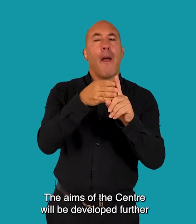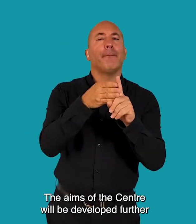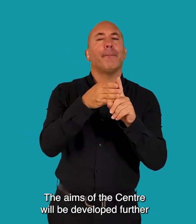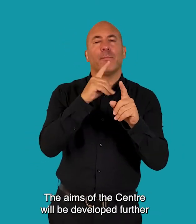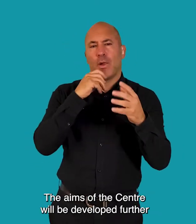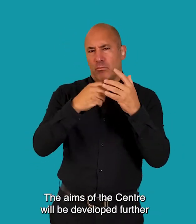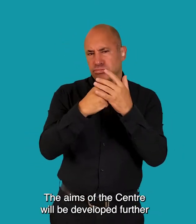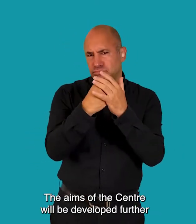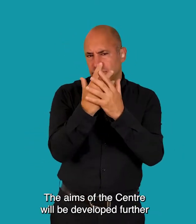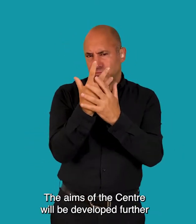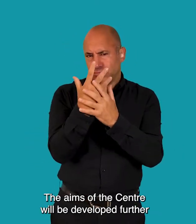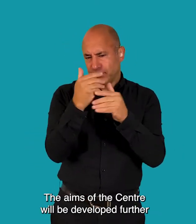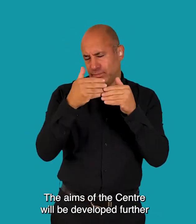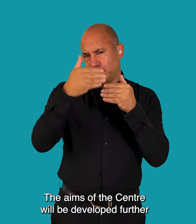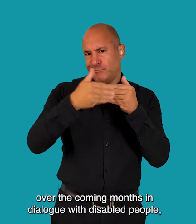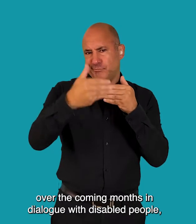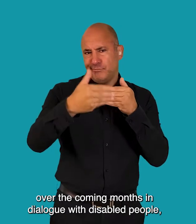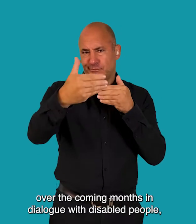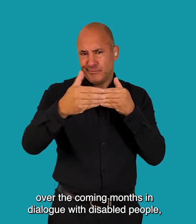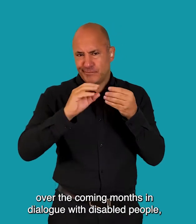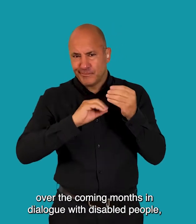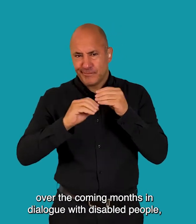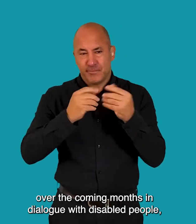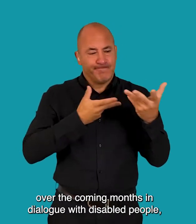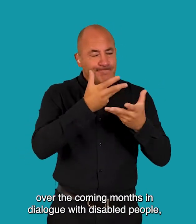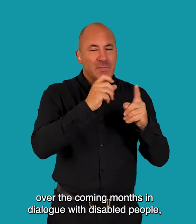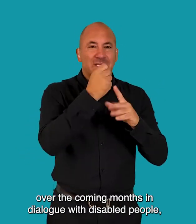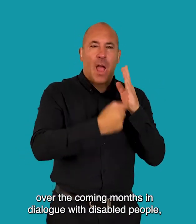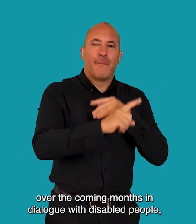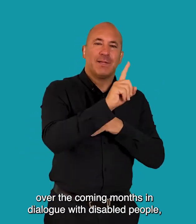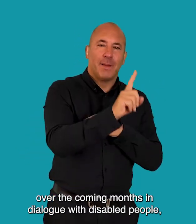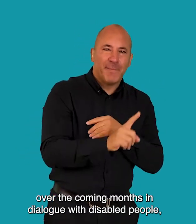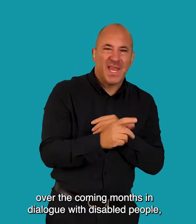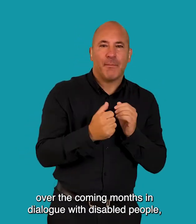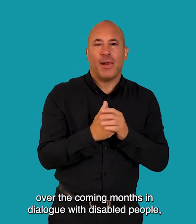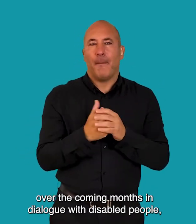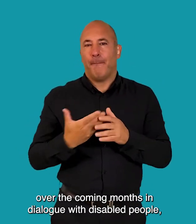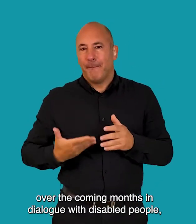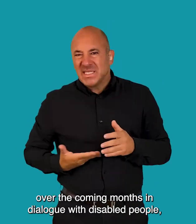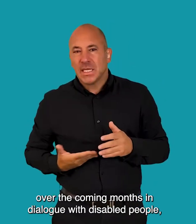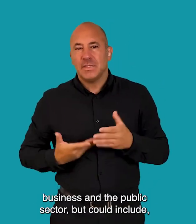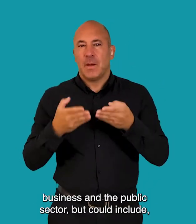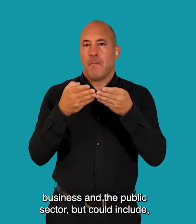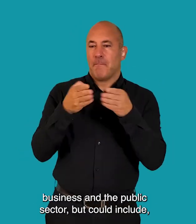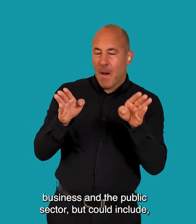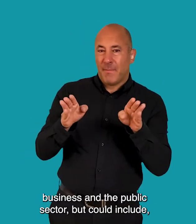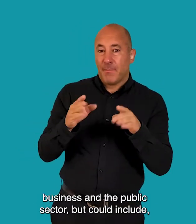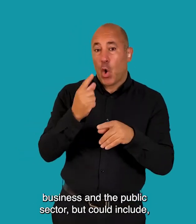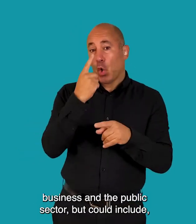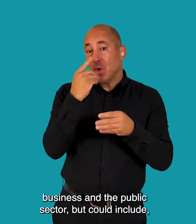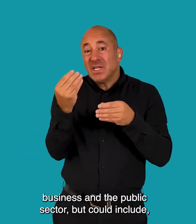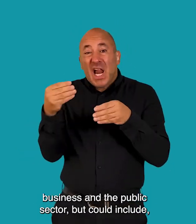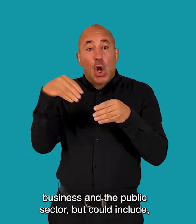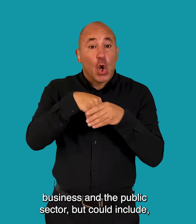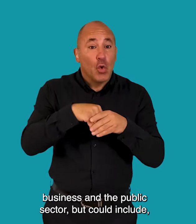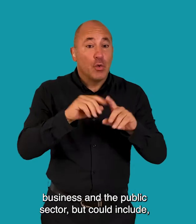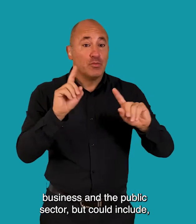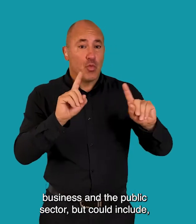Centre will be developed further over the coming months in dialogue with disabled people, businesses and the public sector, but